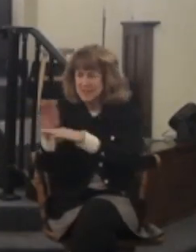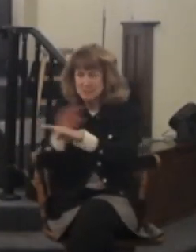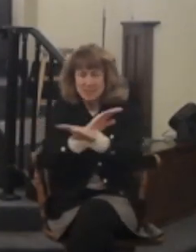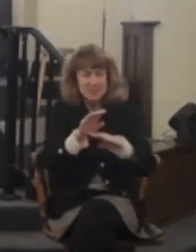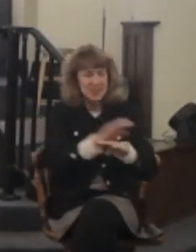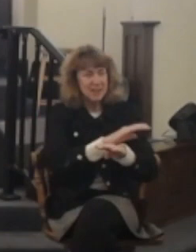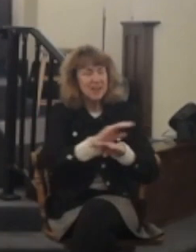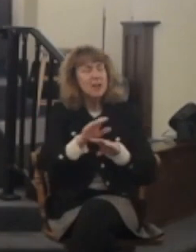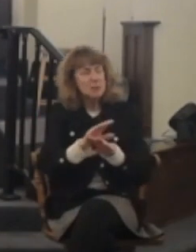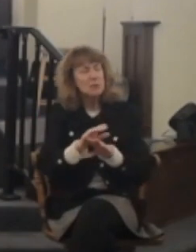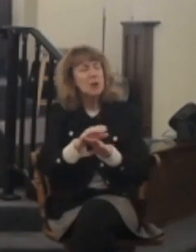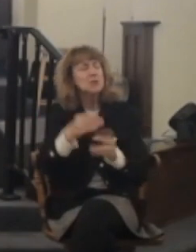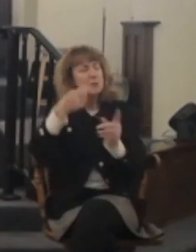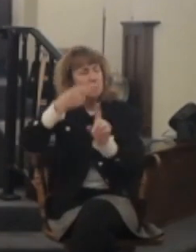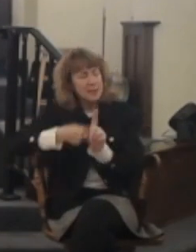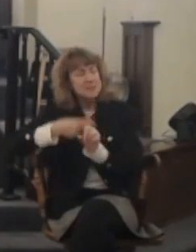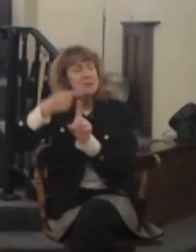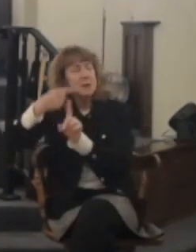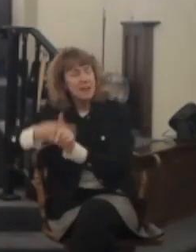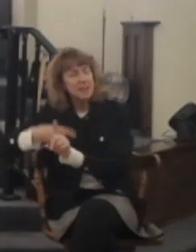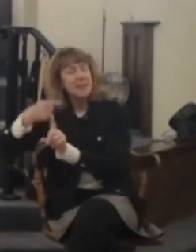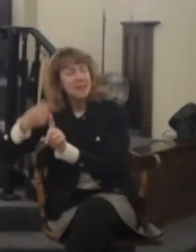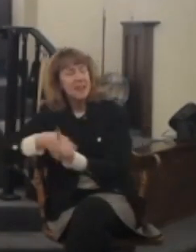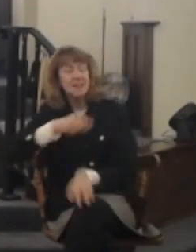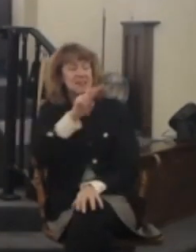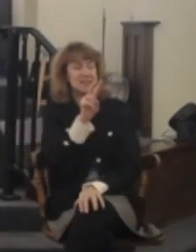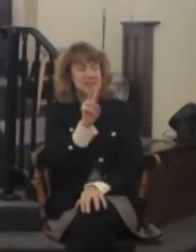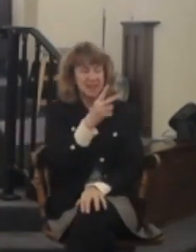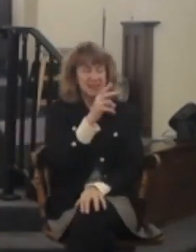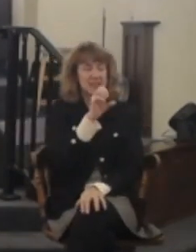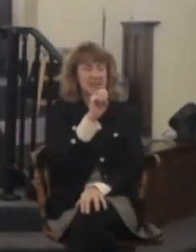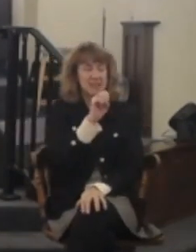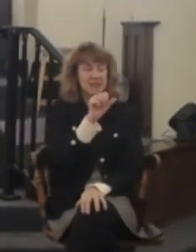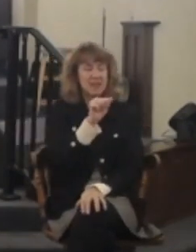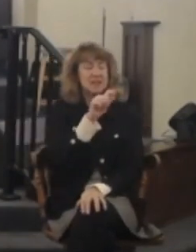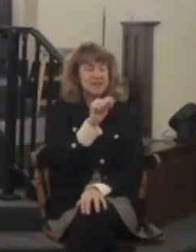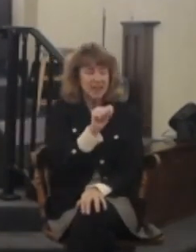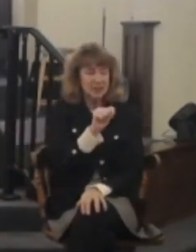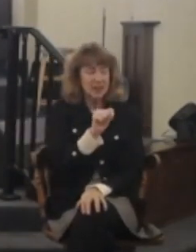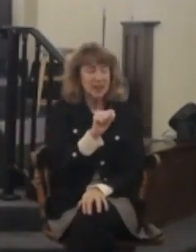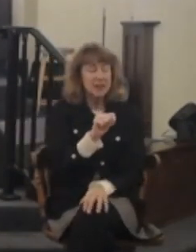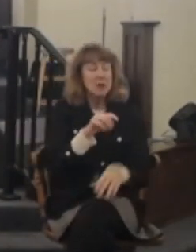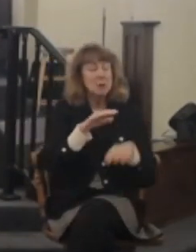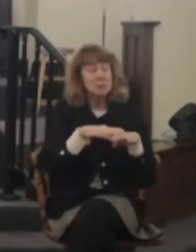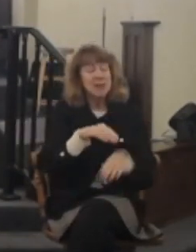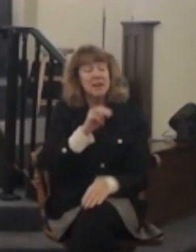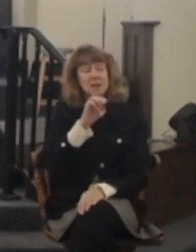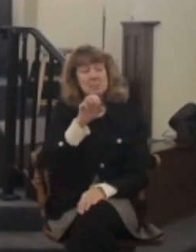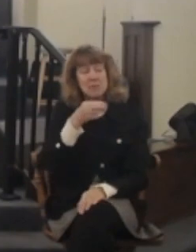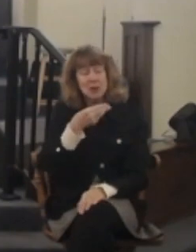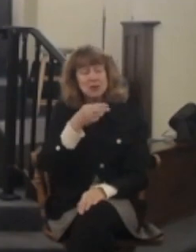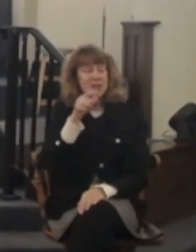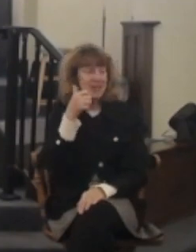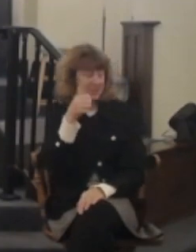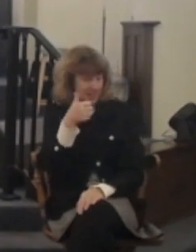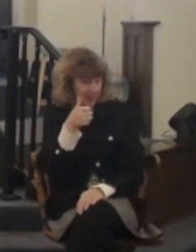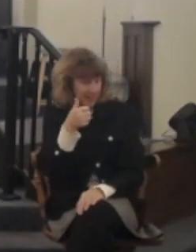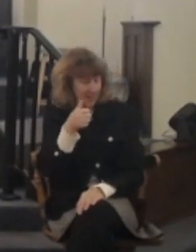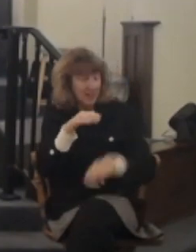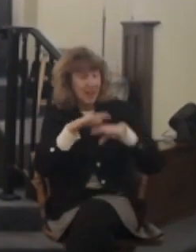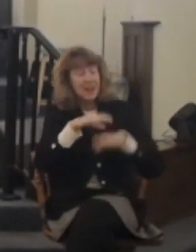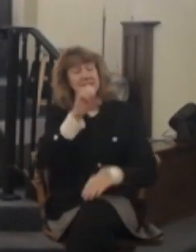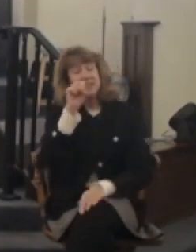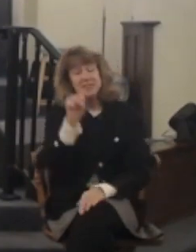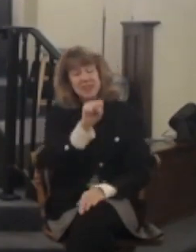monthly. And this first one, I think we're going to start on March 10th on Saturday. I'm